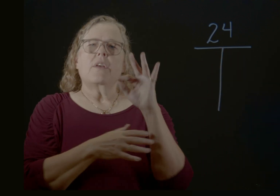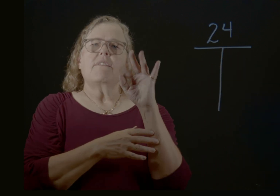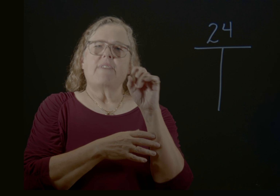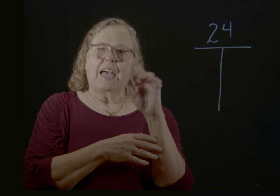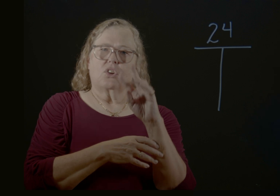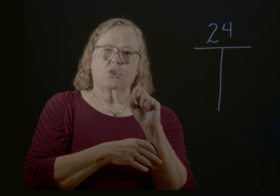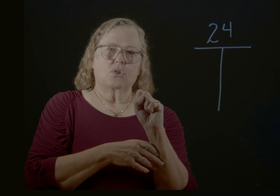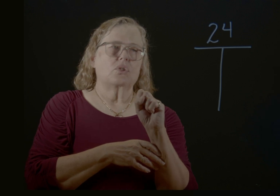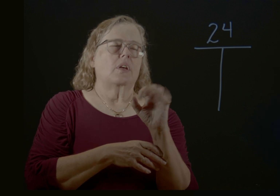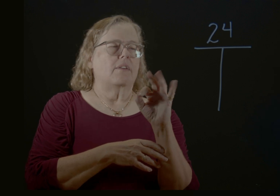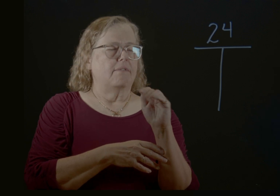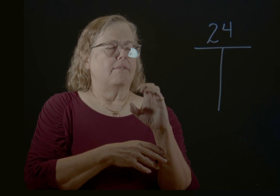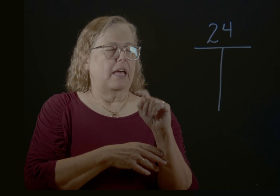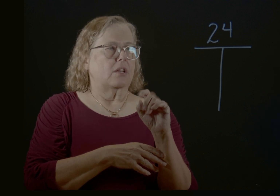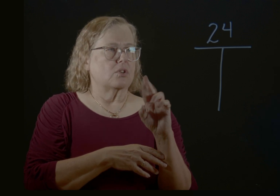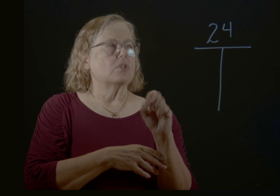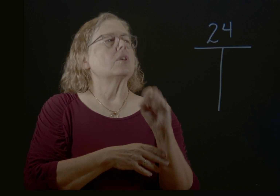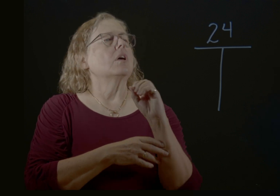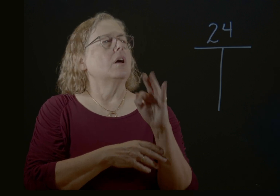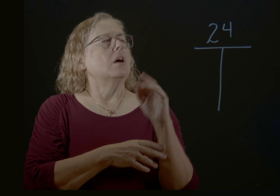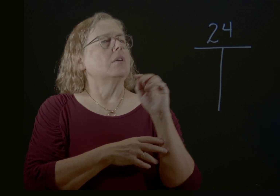What are the factors of 24?